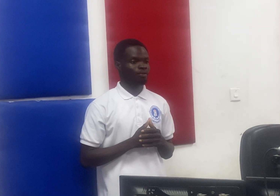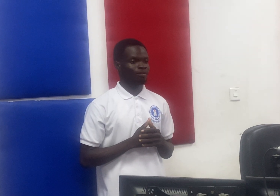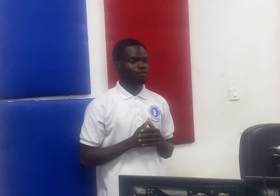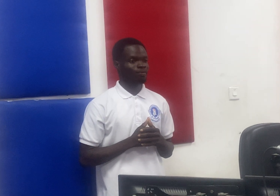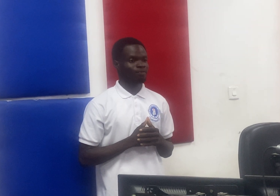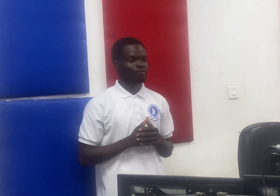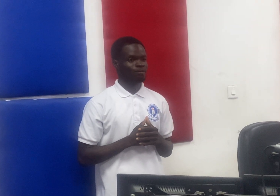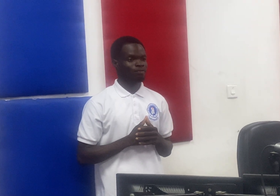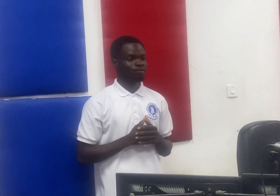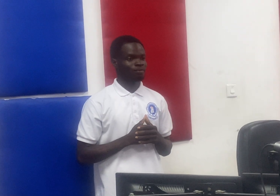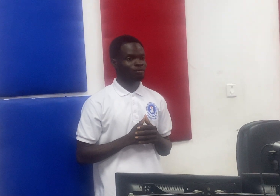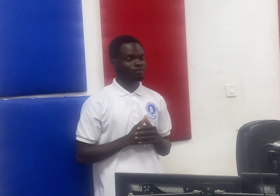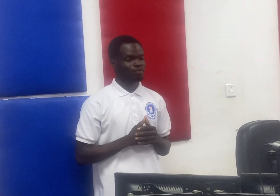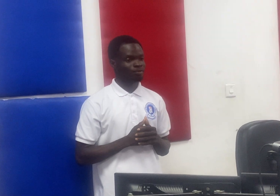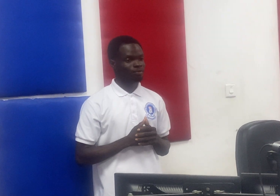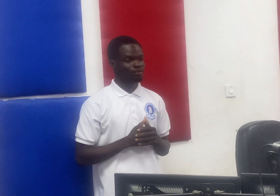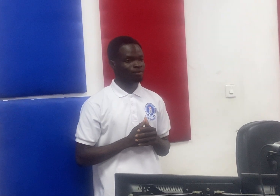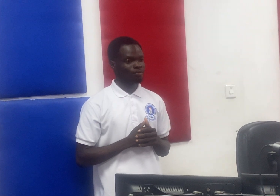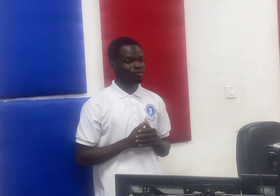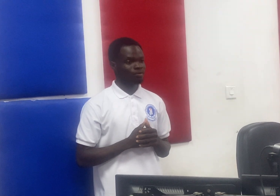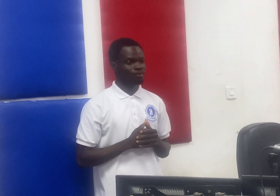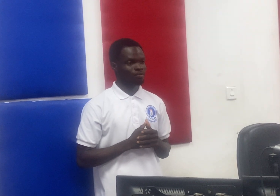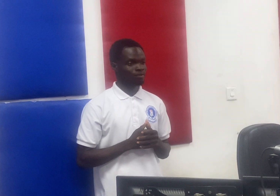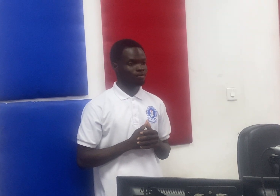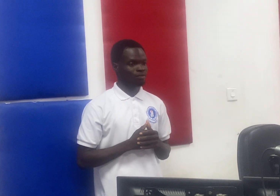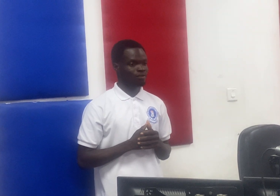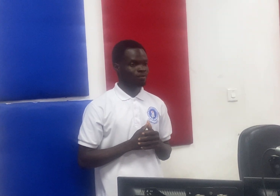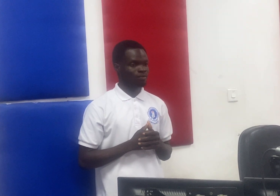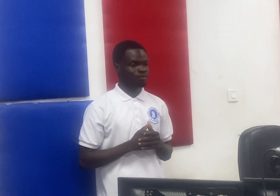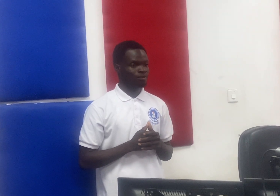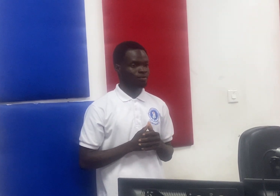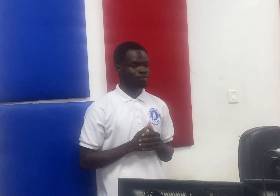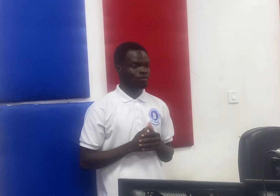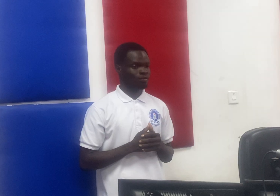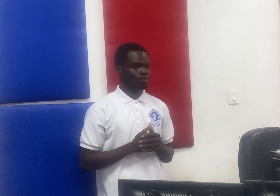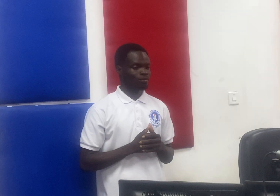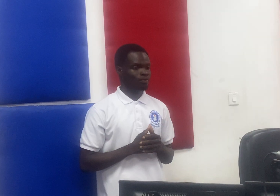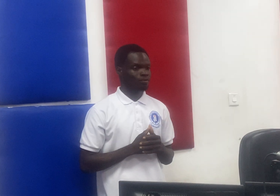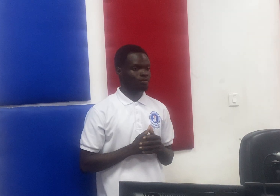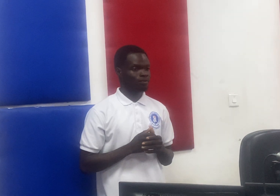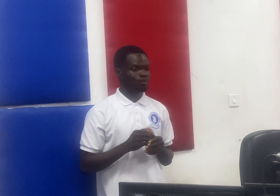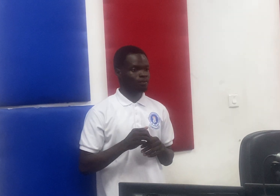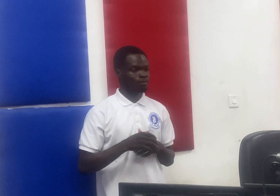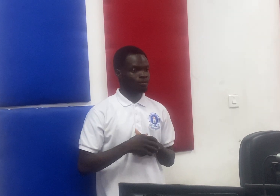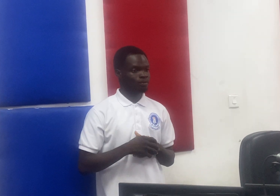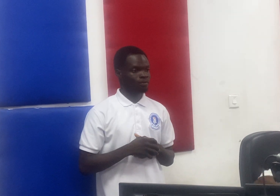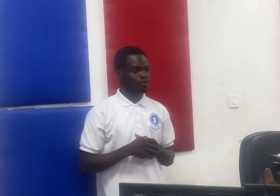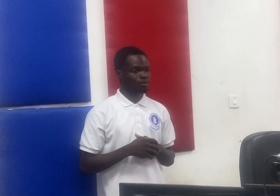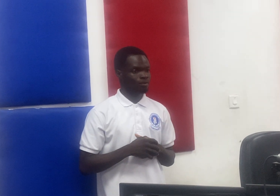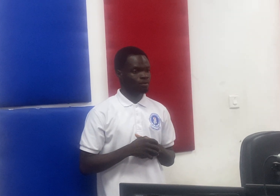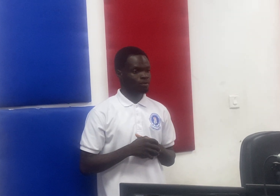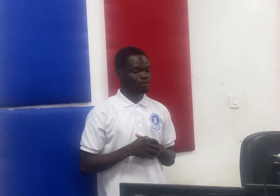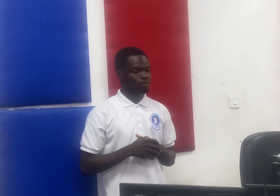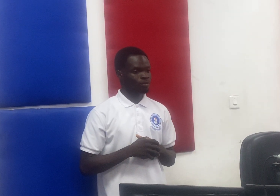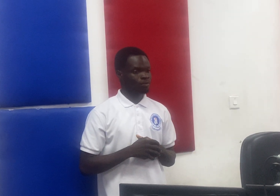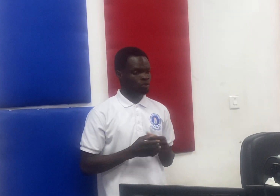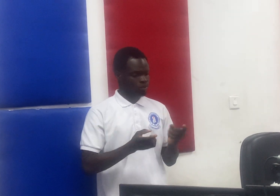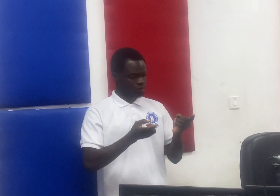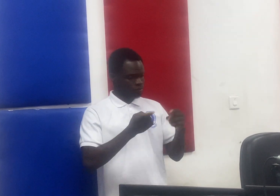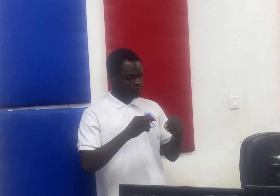Our proud question to ask our honorable guest is, when it comes